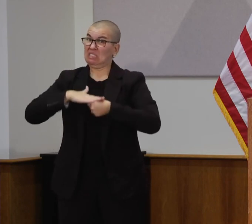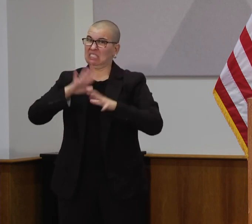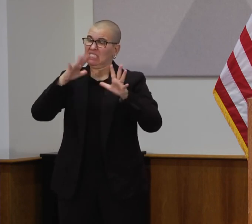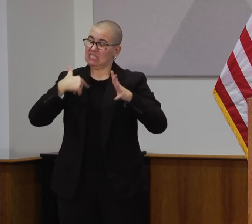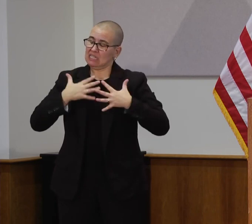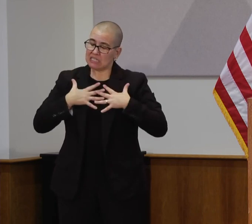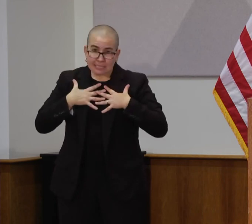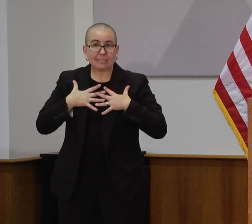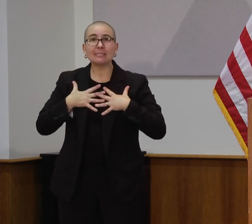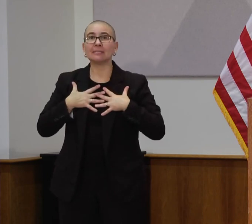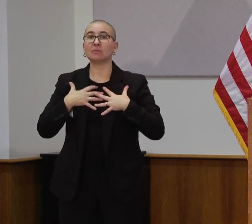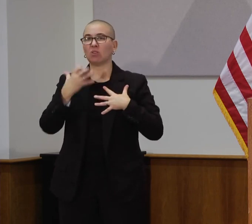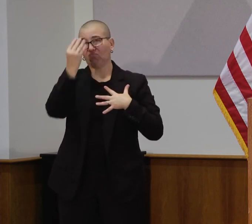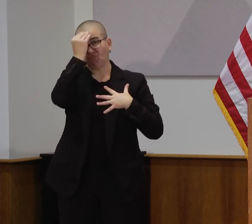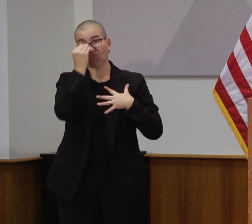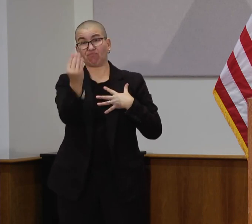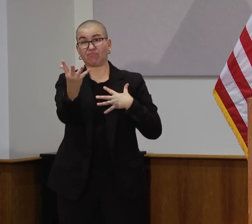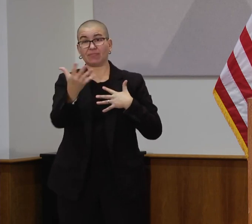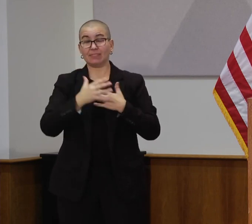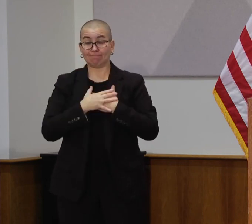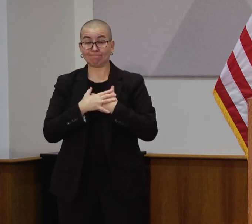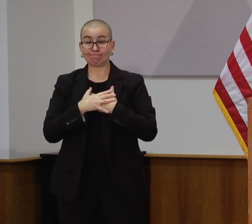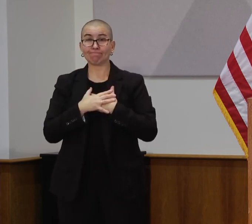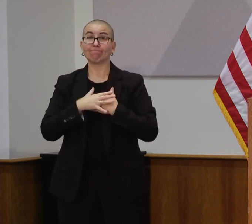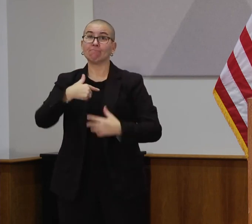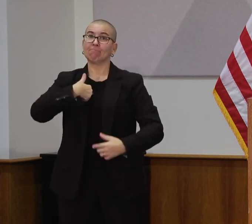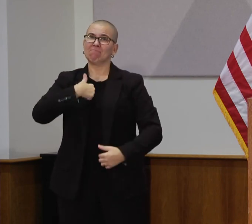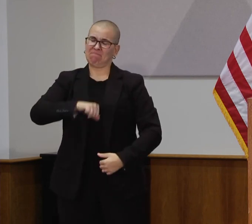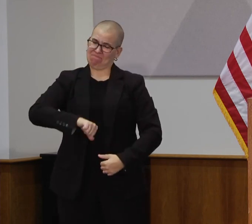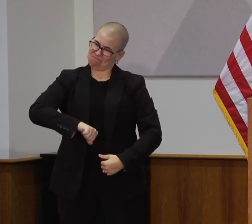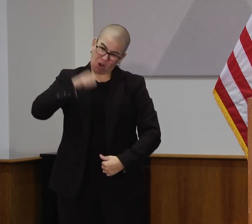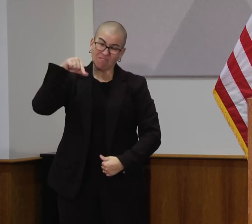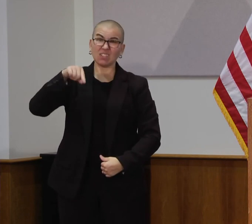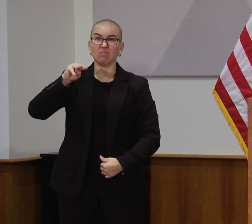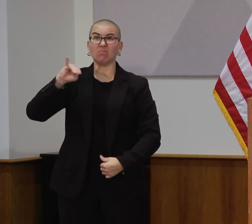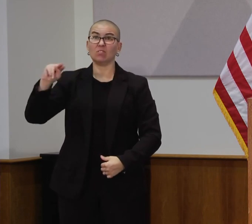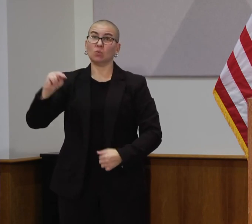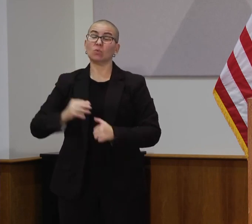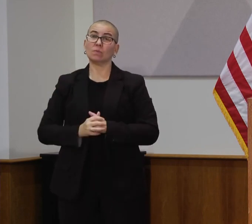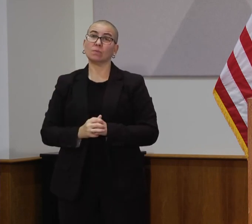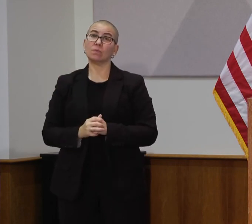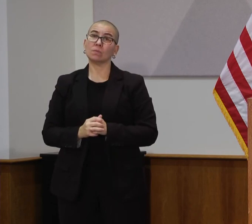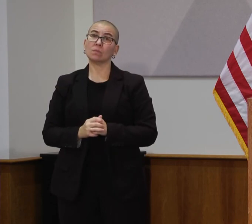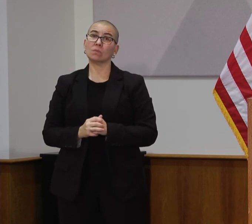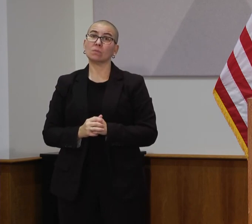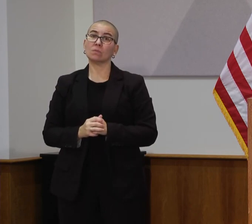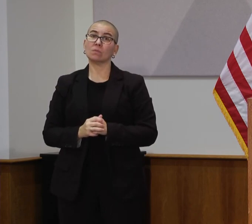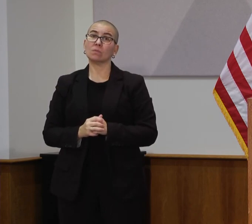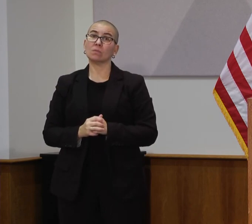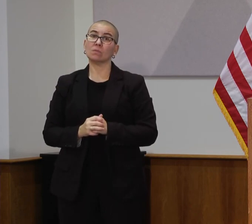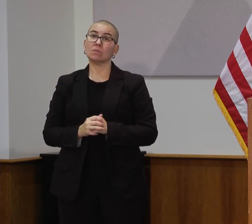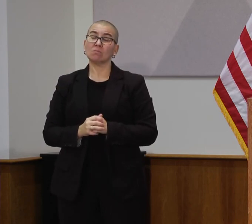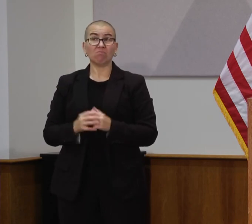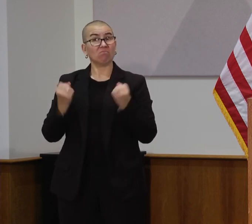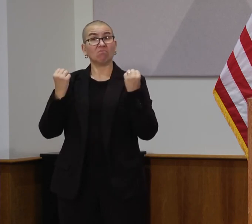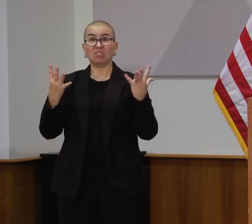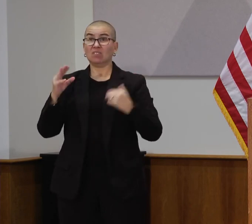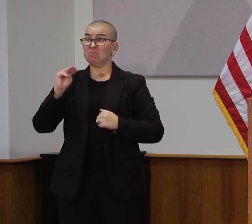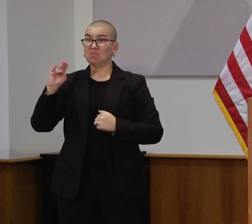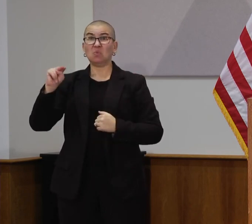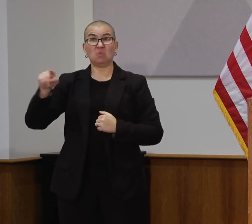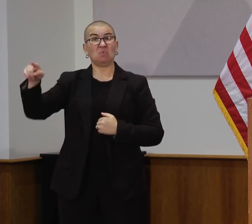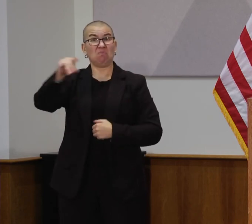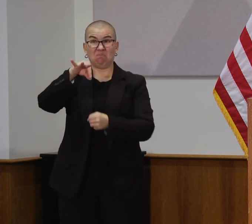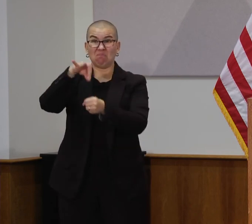So why am I proud to be Minnesotan during the time of COVID? Millions of Minnesotans voted in this last election by